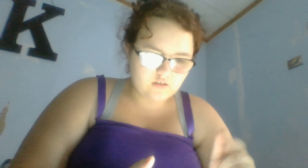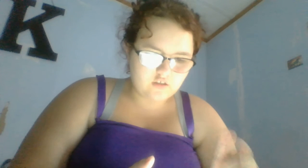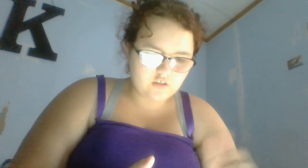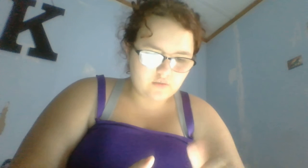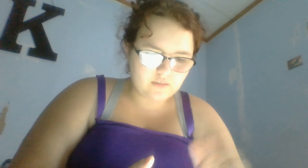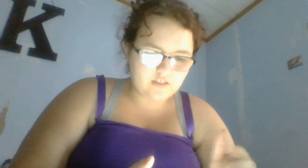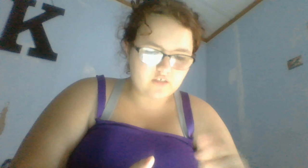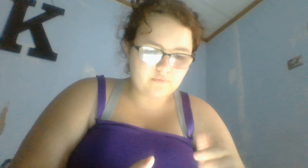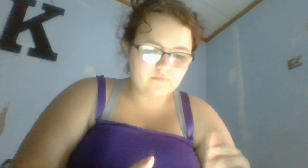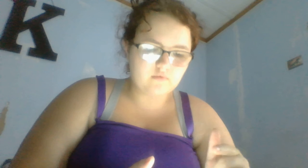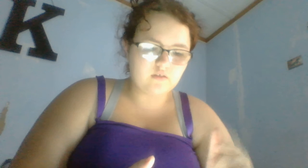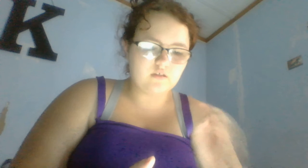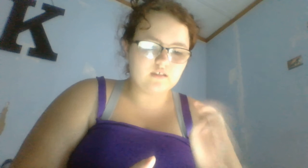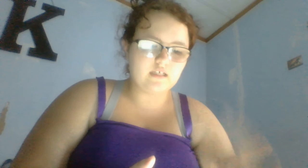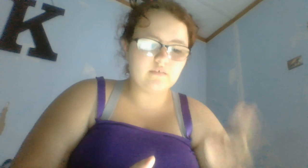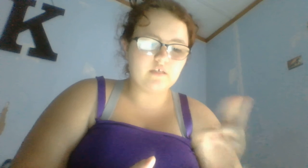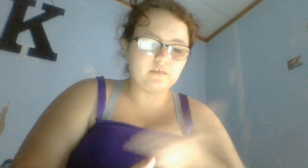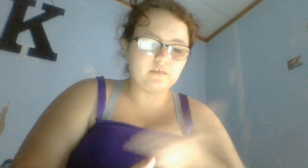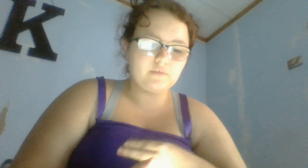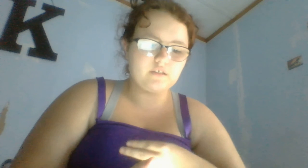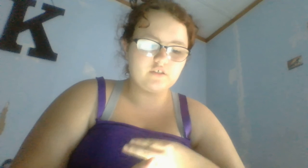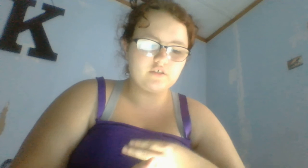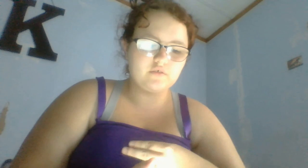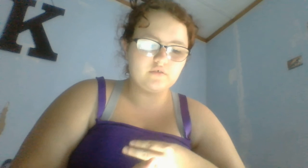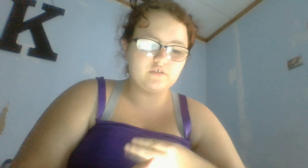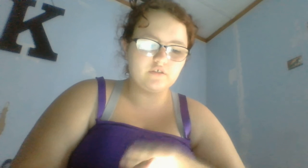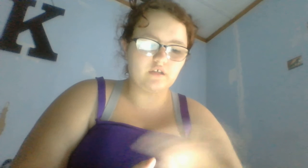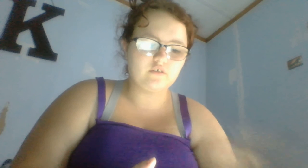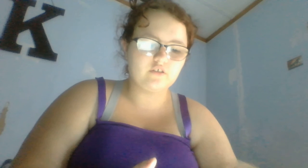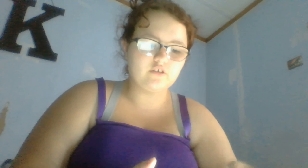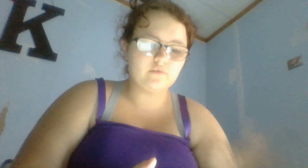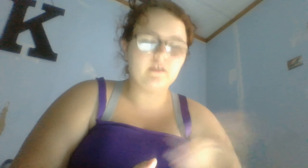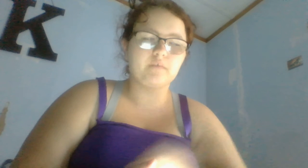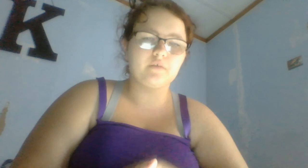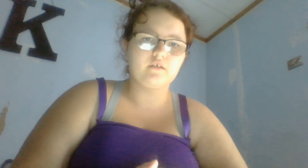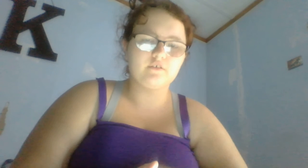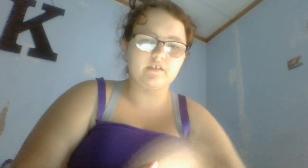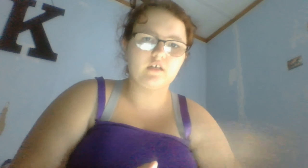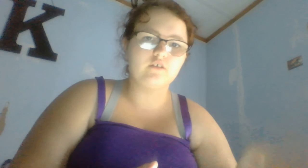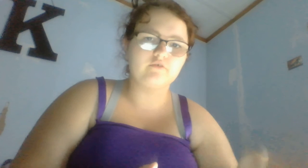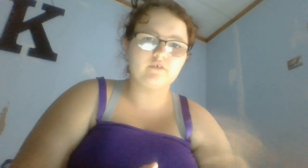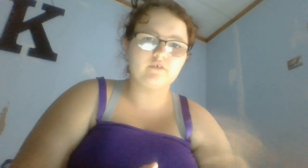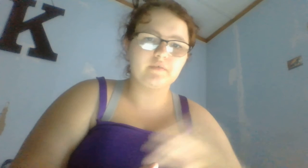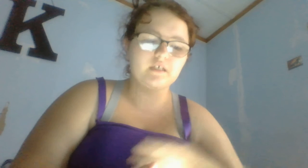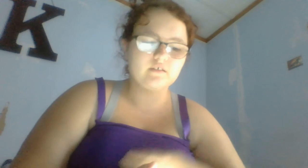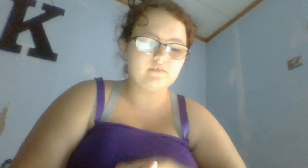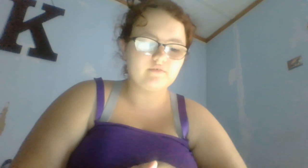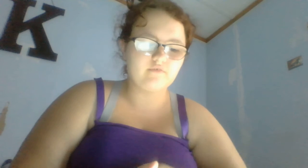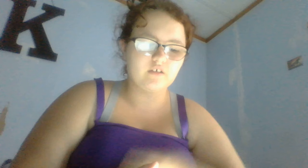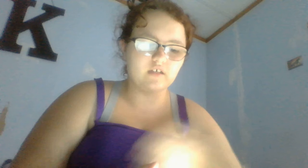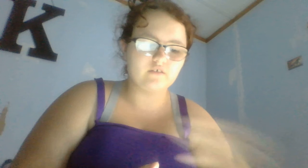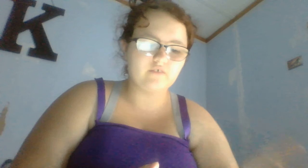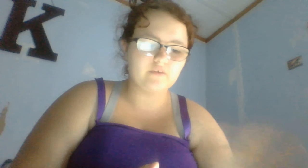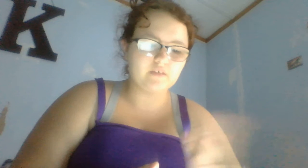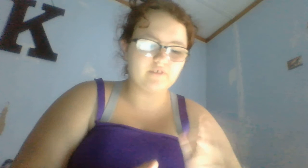two weeks you the second week you put in two two dollars third week you put in three dollars four weeks four dollars five weeks